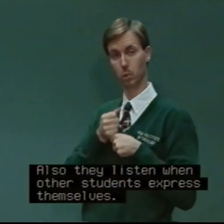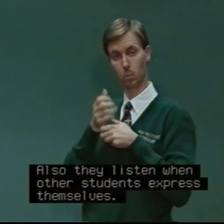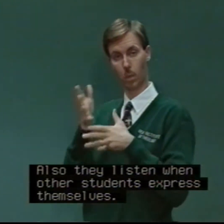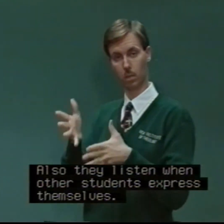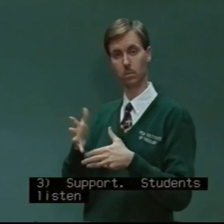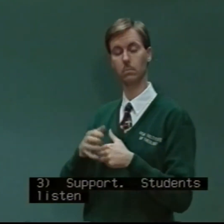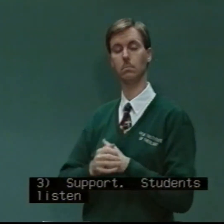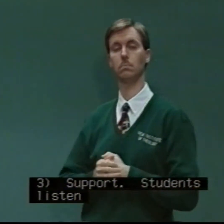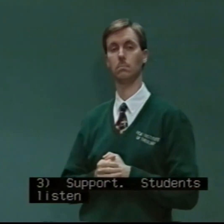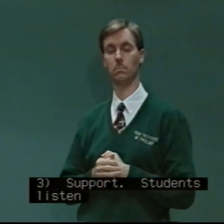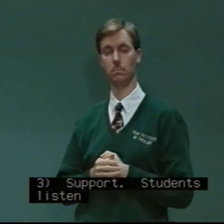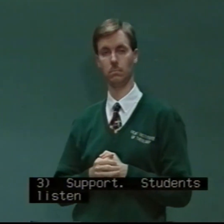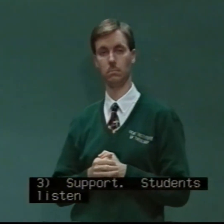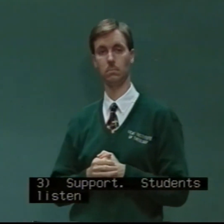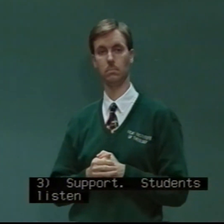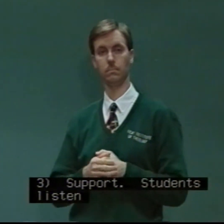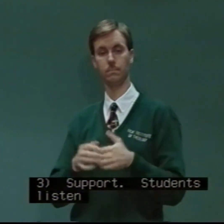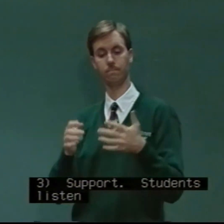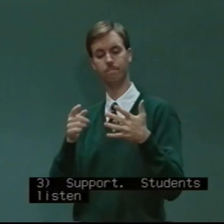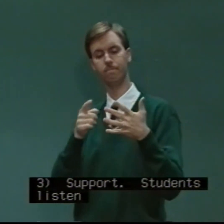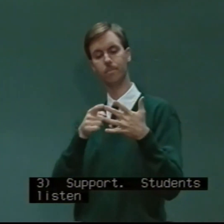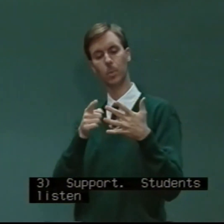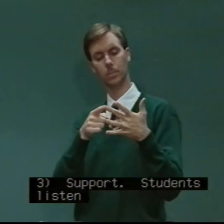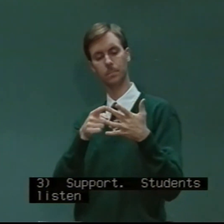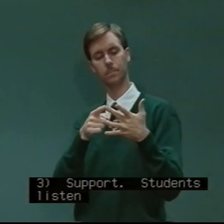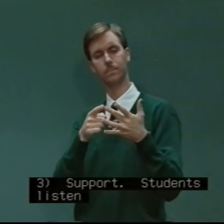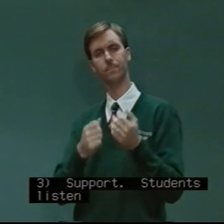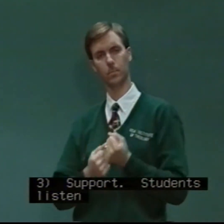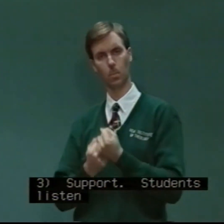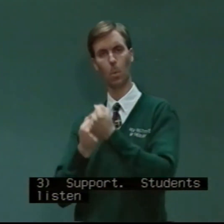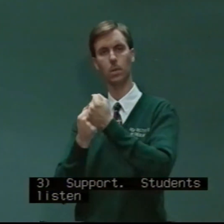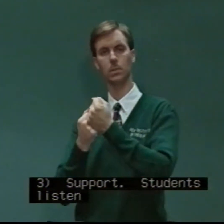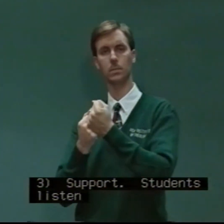students express themselves. Three, support. Students listen.